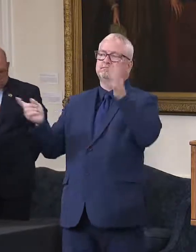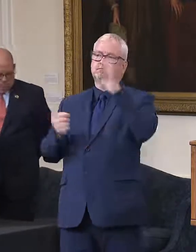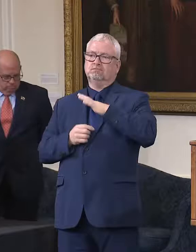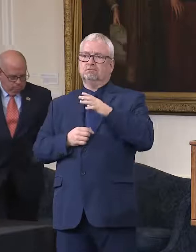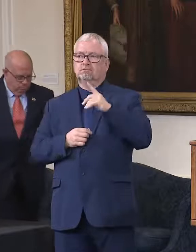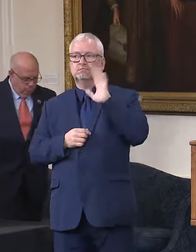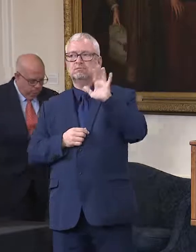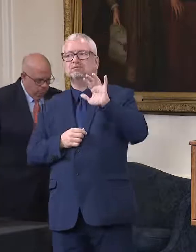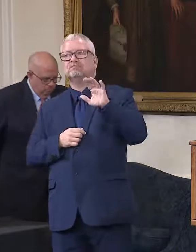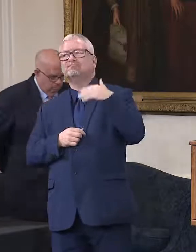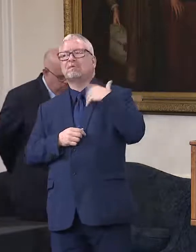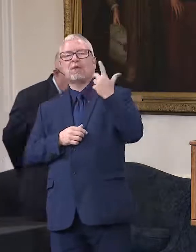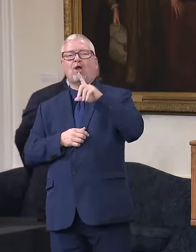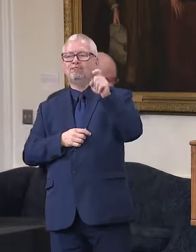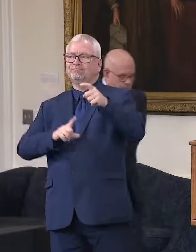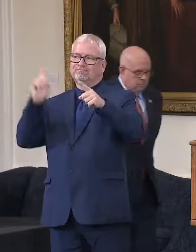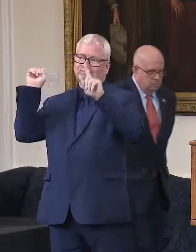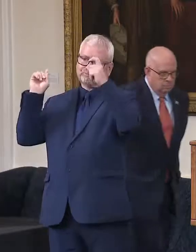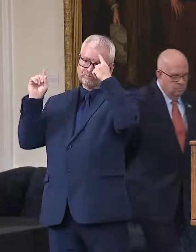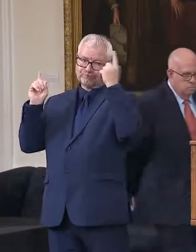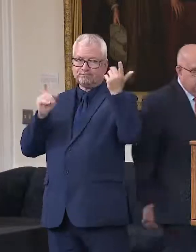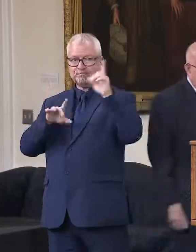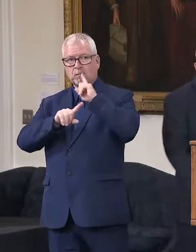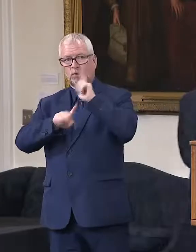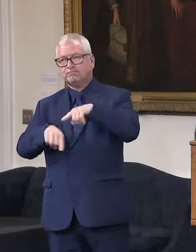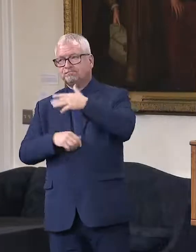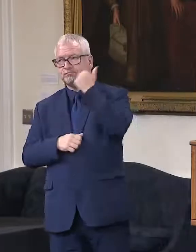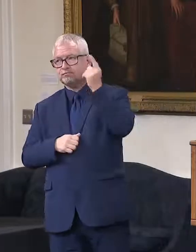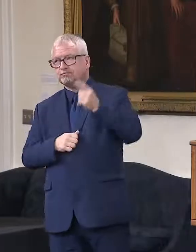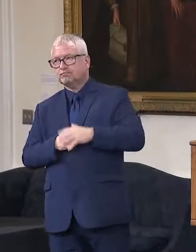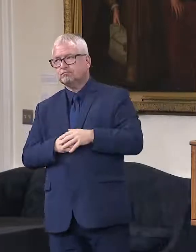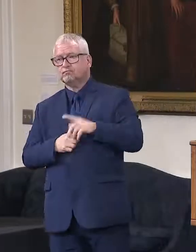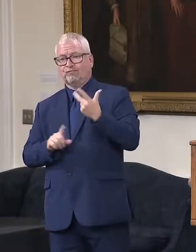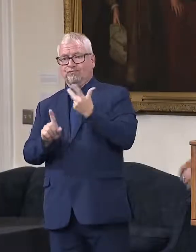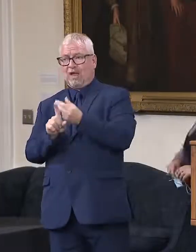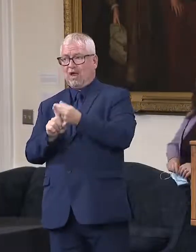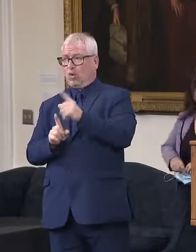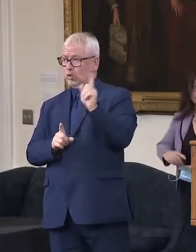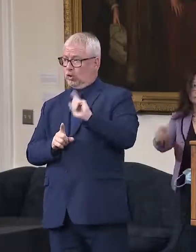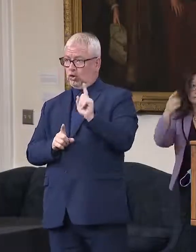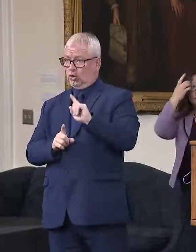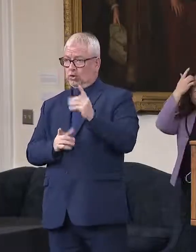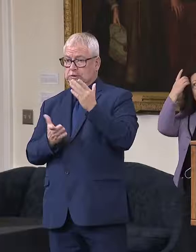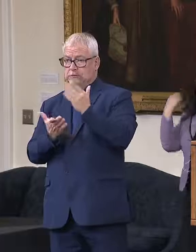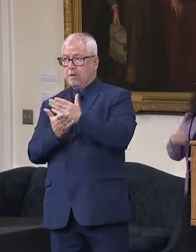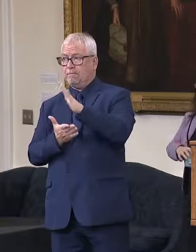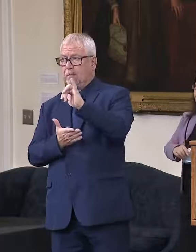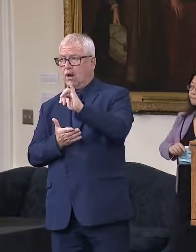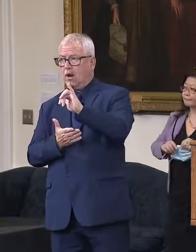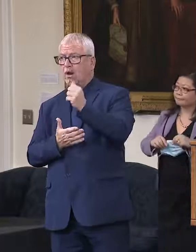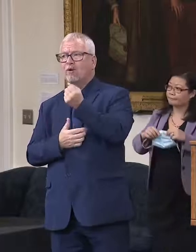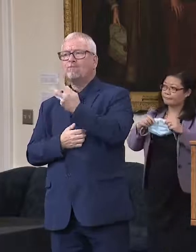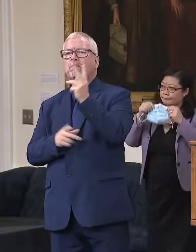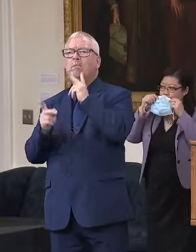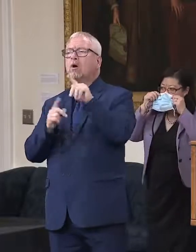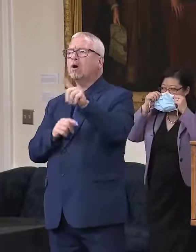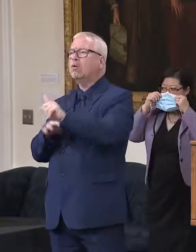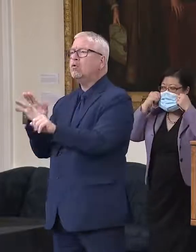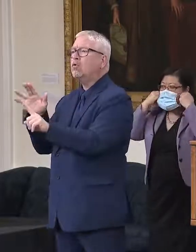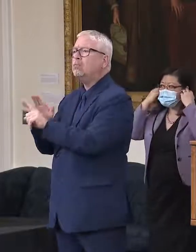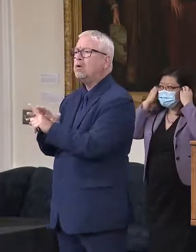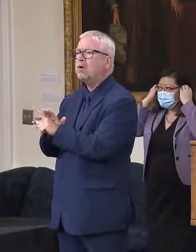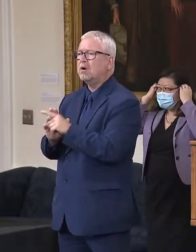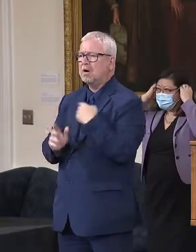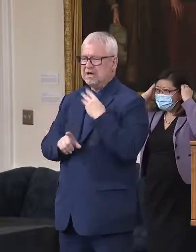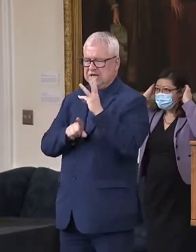governor. At this place where we went, they were actually turning some folks away who came in and said, hey, I'm 6 months past, and,